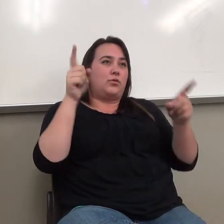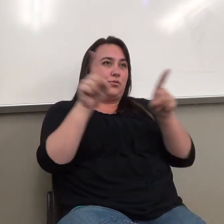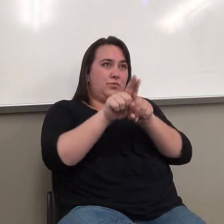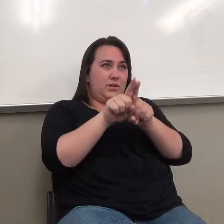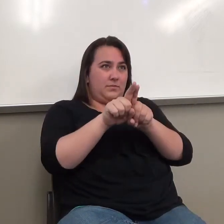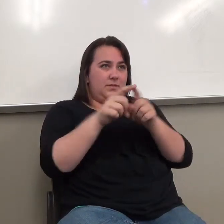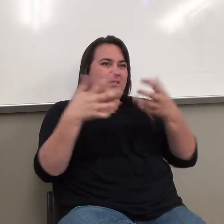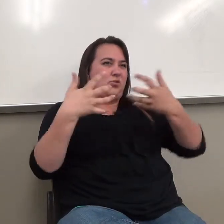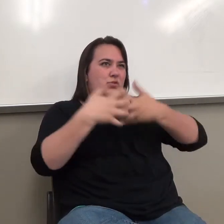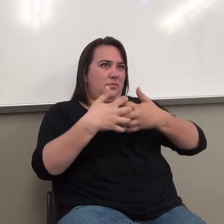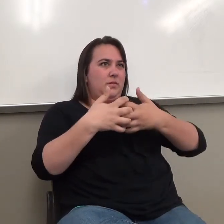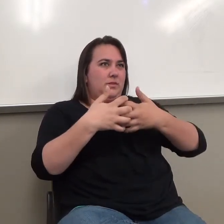Has anybody ever heard of that?